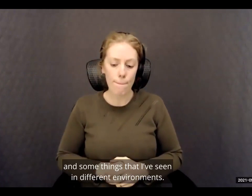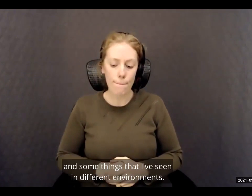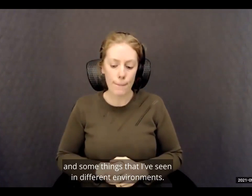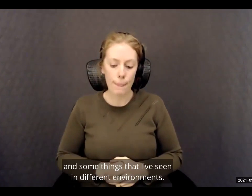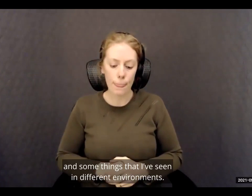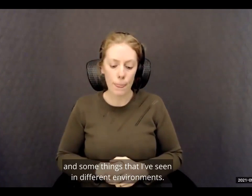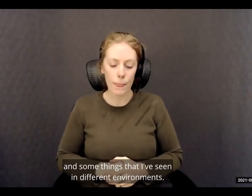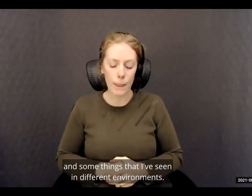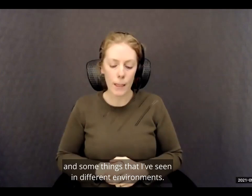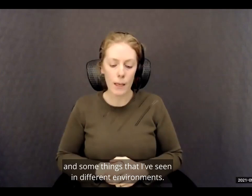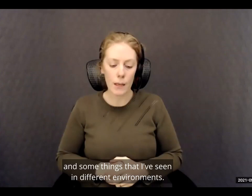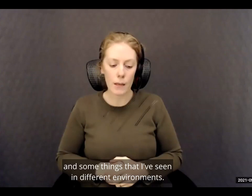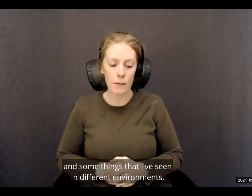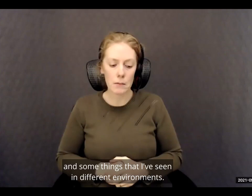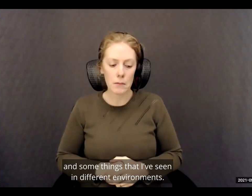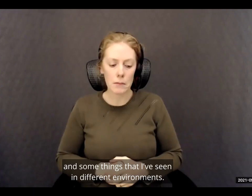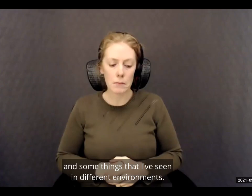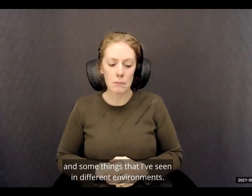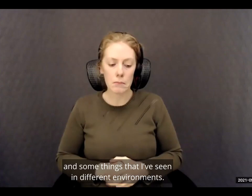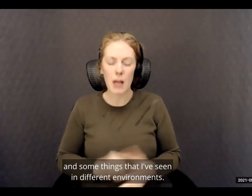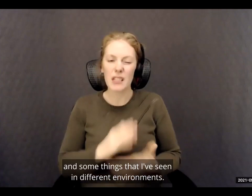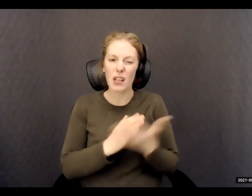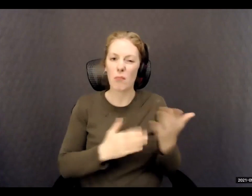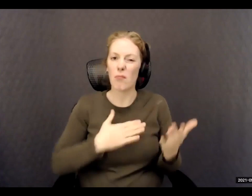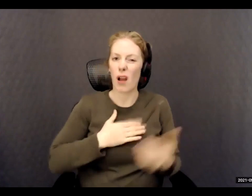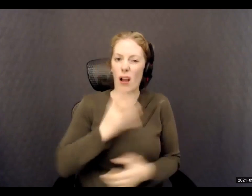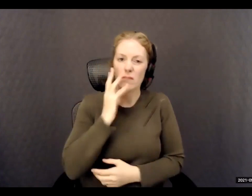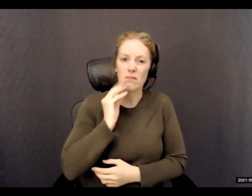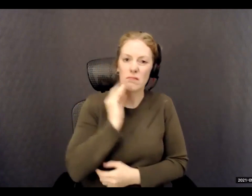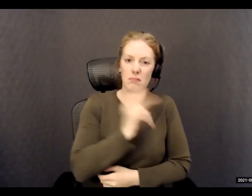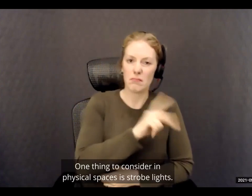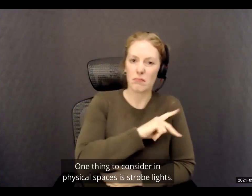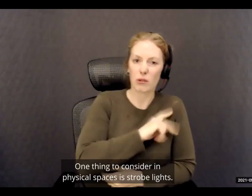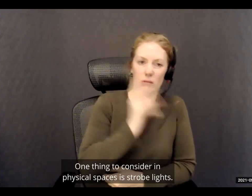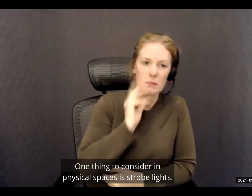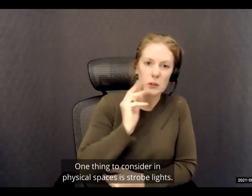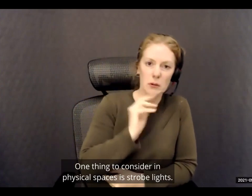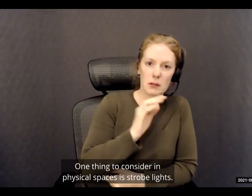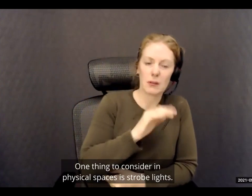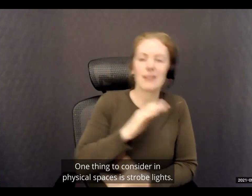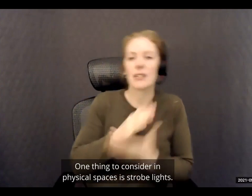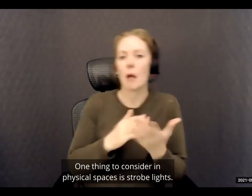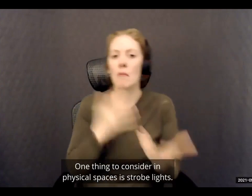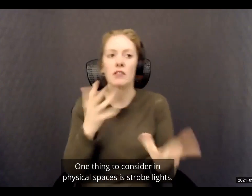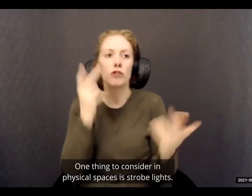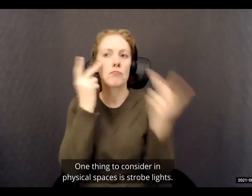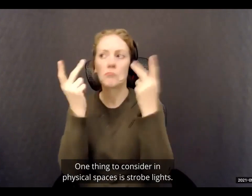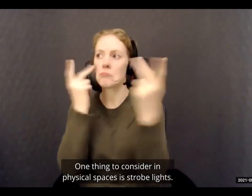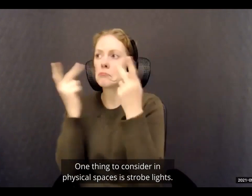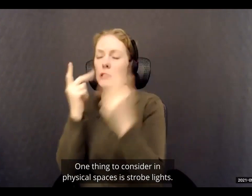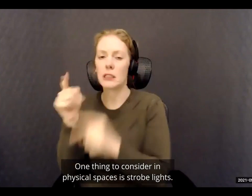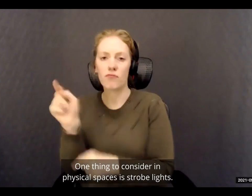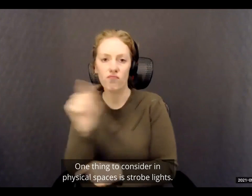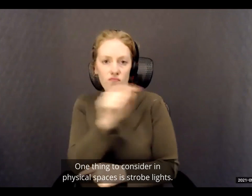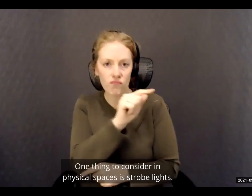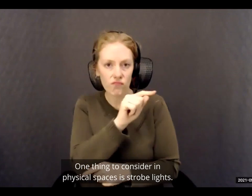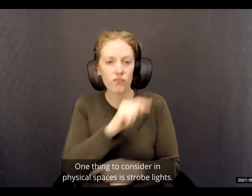and some things that I've seen in different environments. One thing to consider